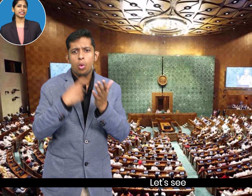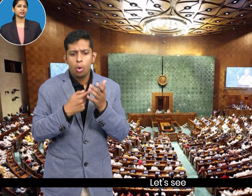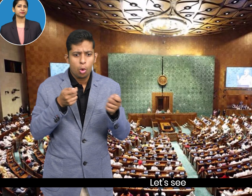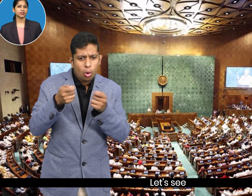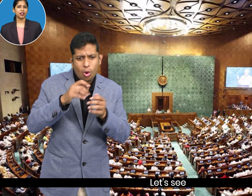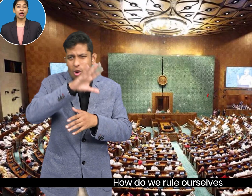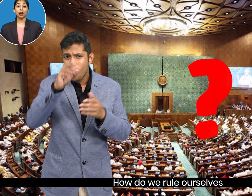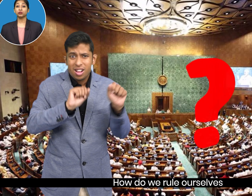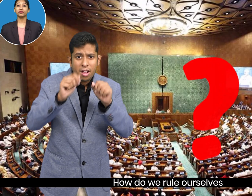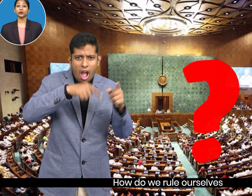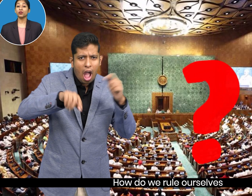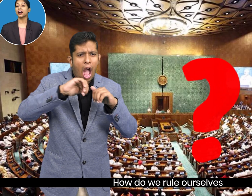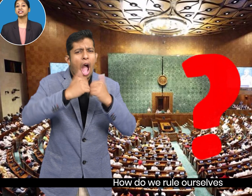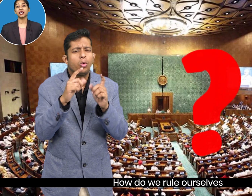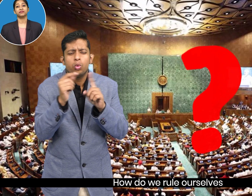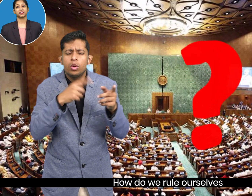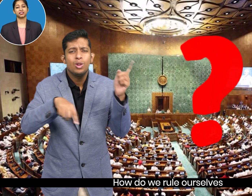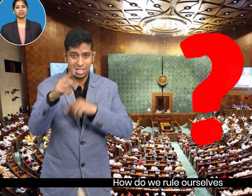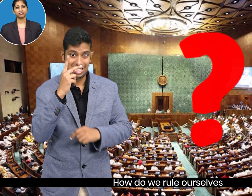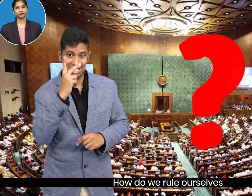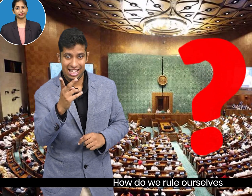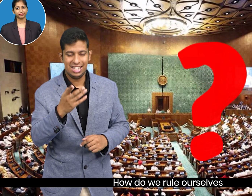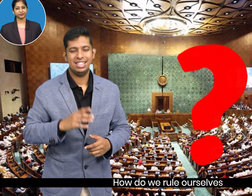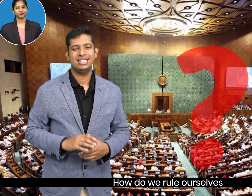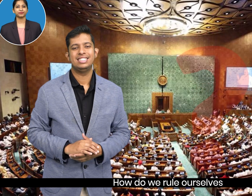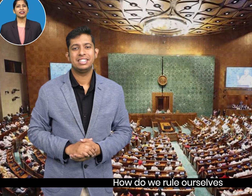Let's see, how do we rule ourselves?